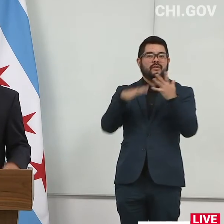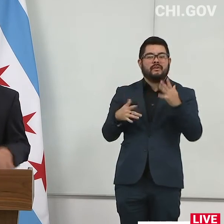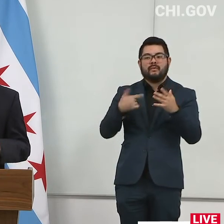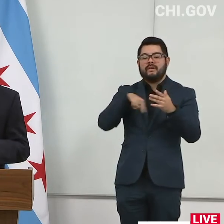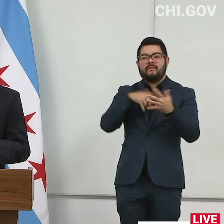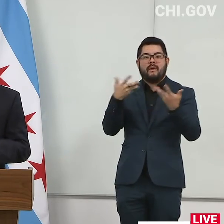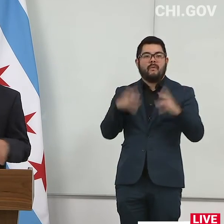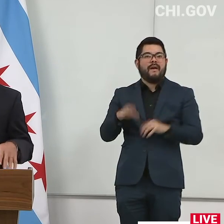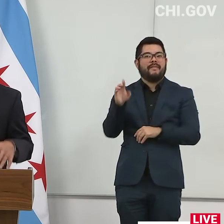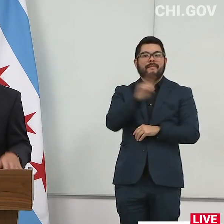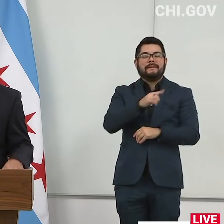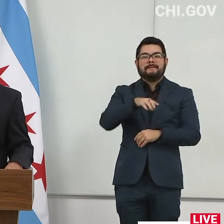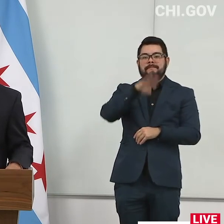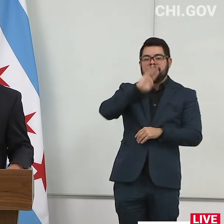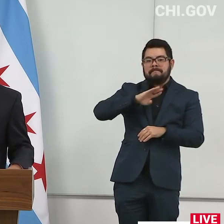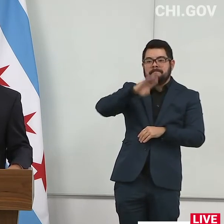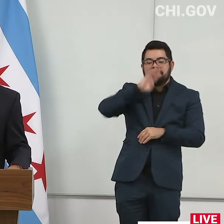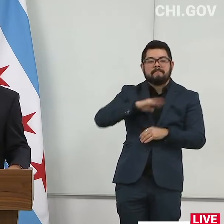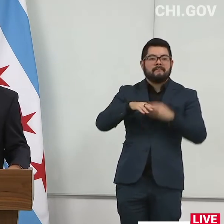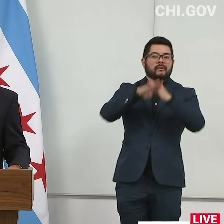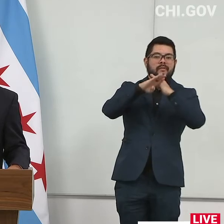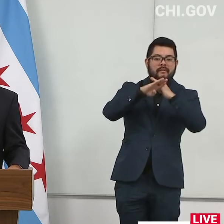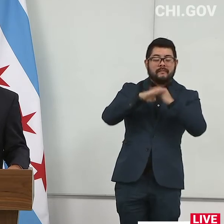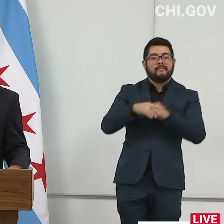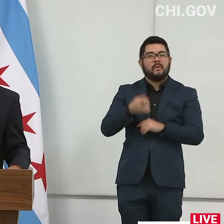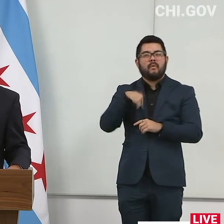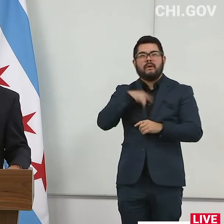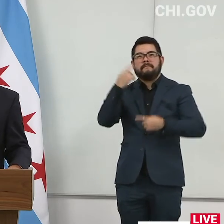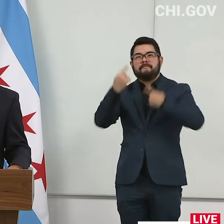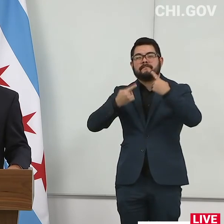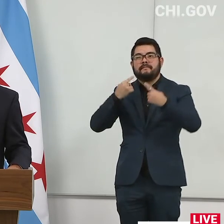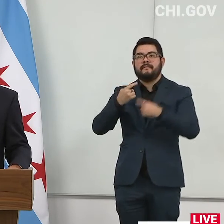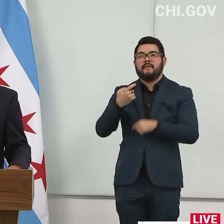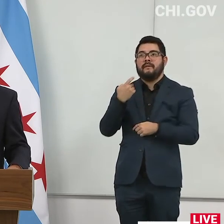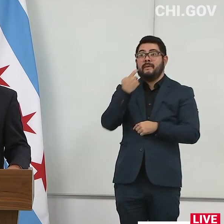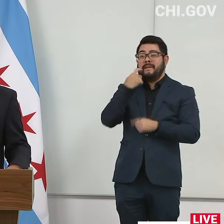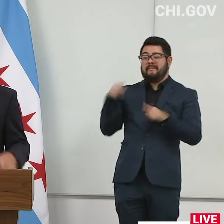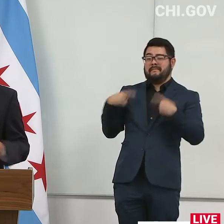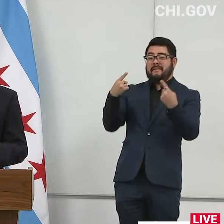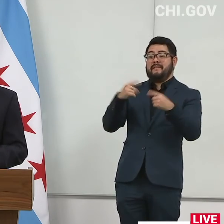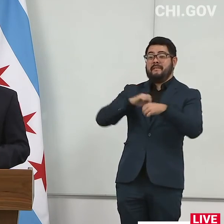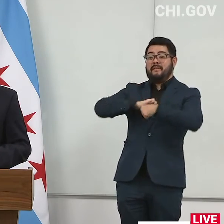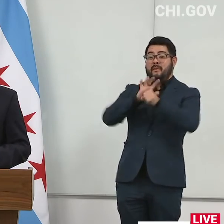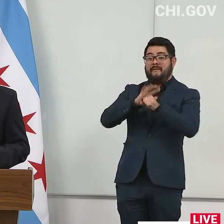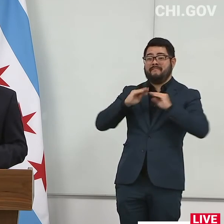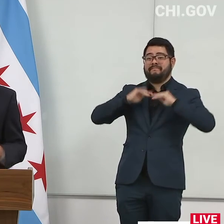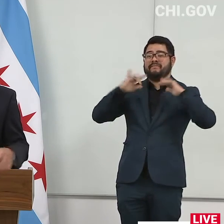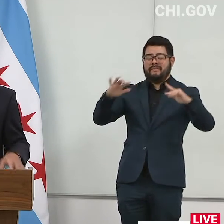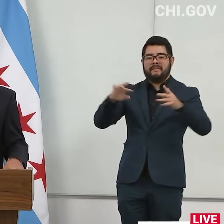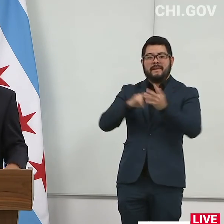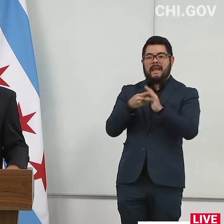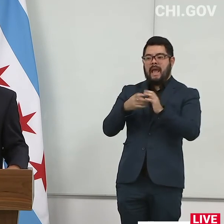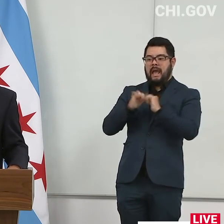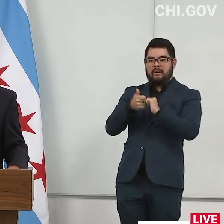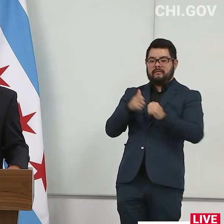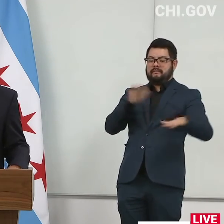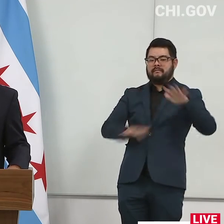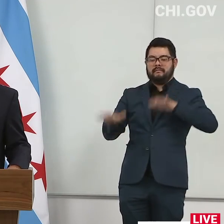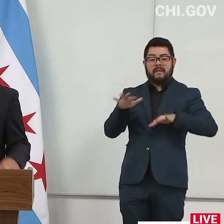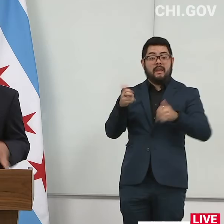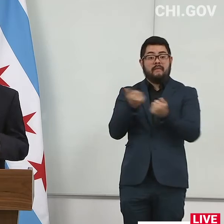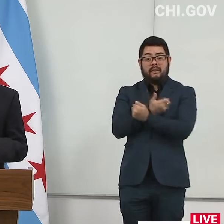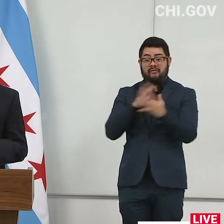think about the trials and tribulations that our young people have had to go through over the course of the last year, and to think of what they're going to embark on this